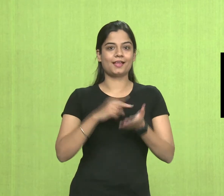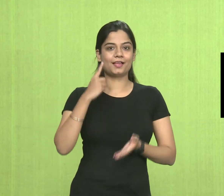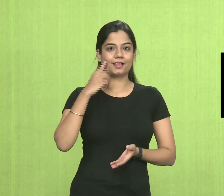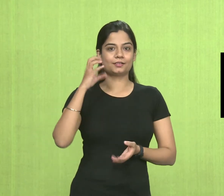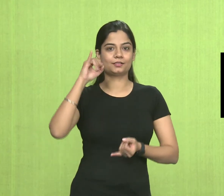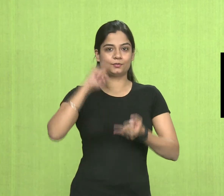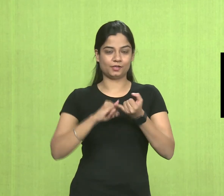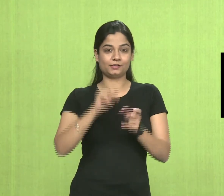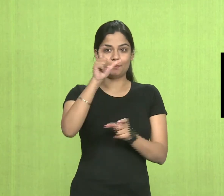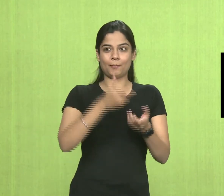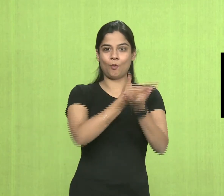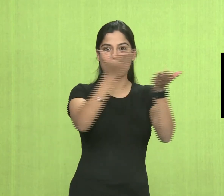Welcome to NIOS, dear learners.